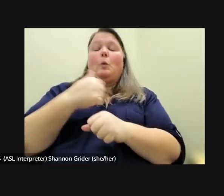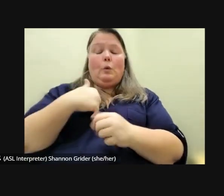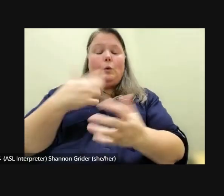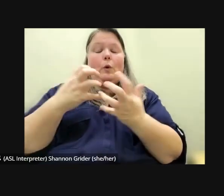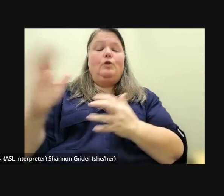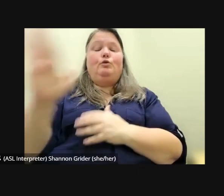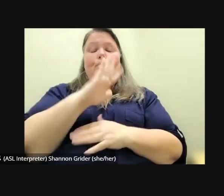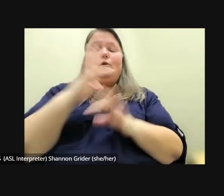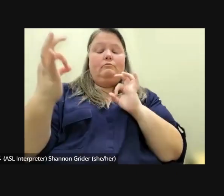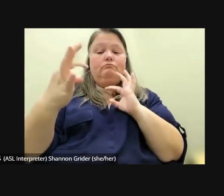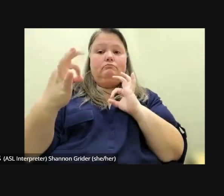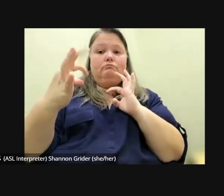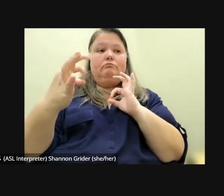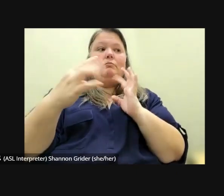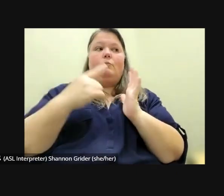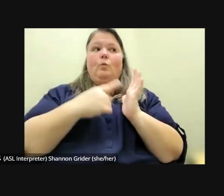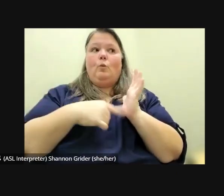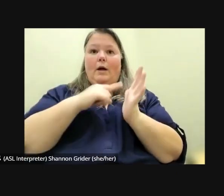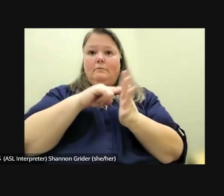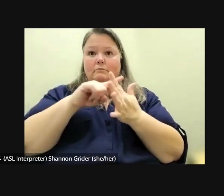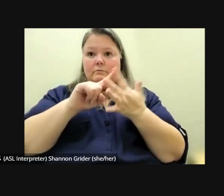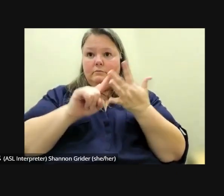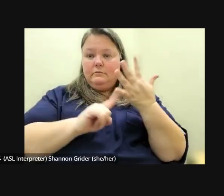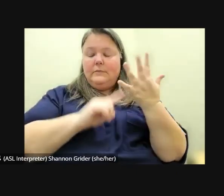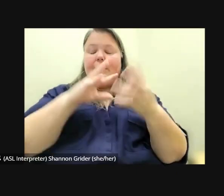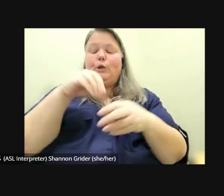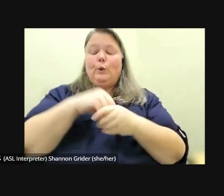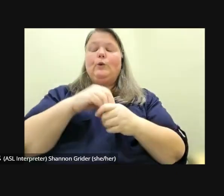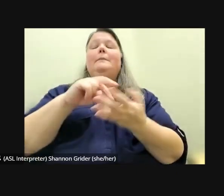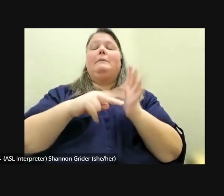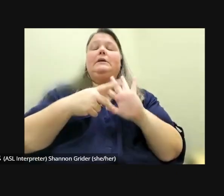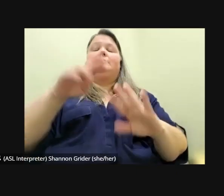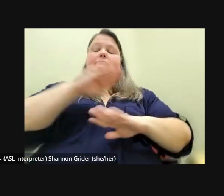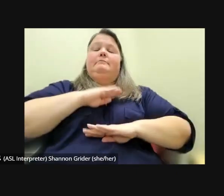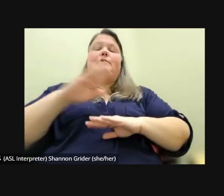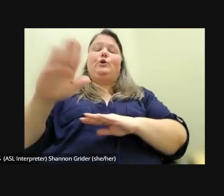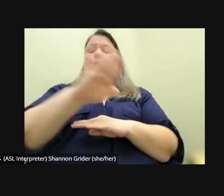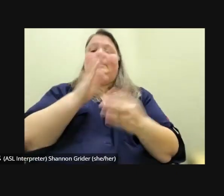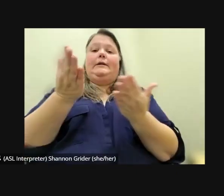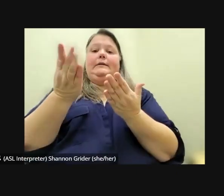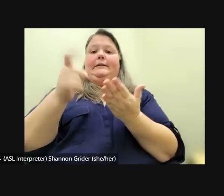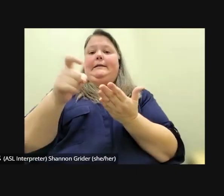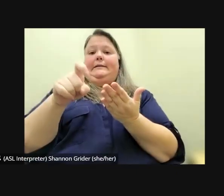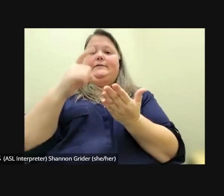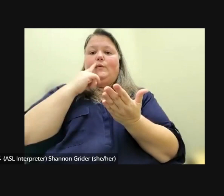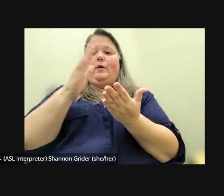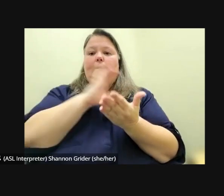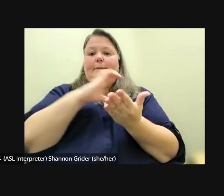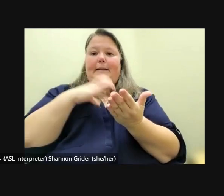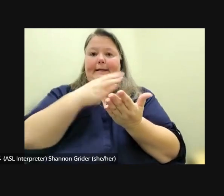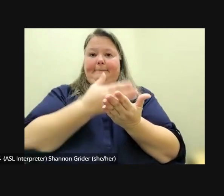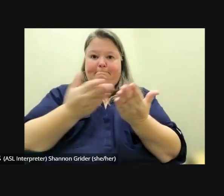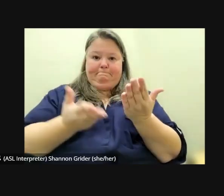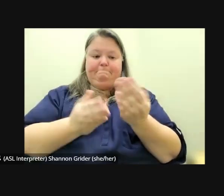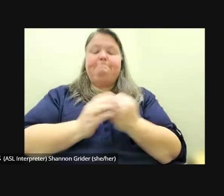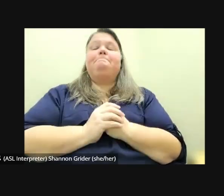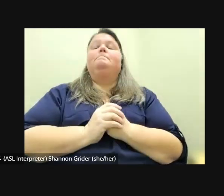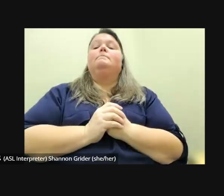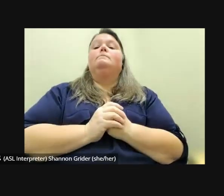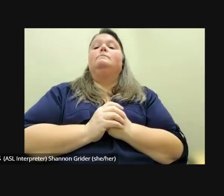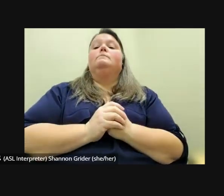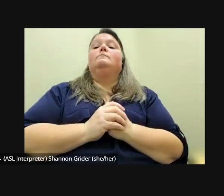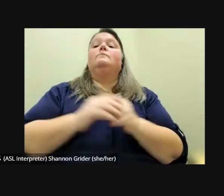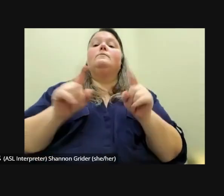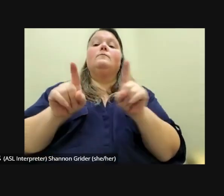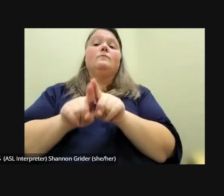those pieces are shaped so that they serve the needs that you have on the committee. But I wanted to spend the